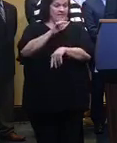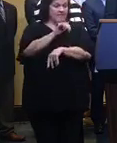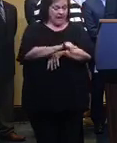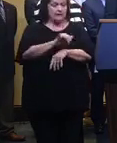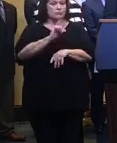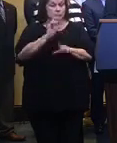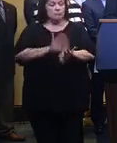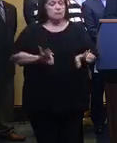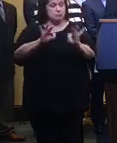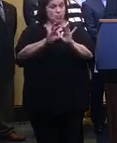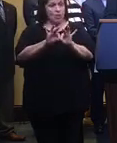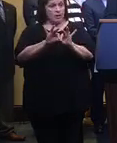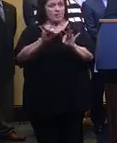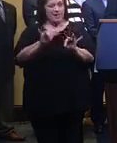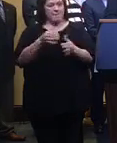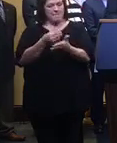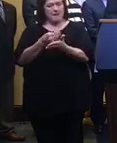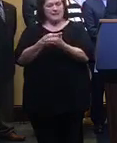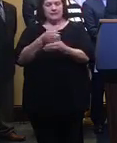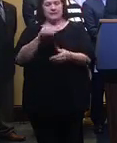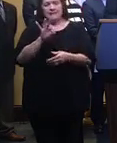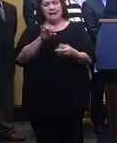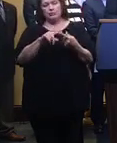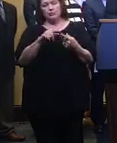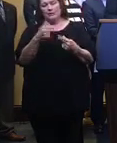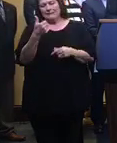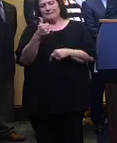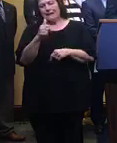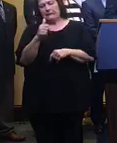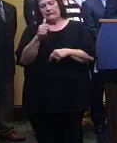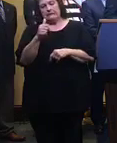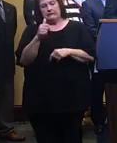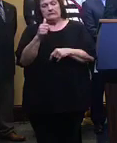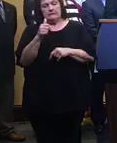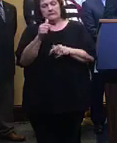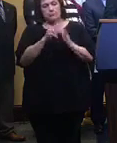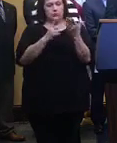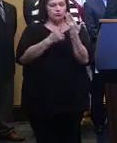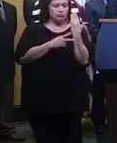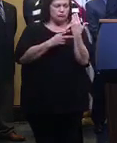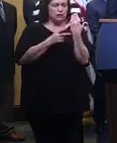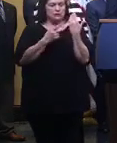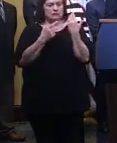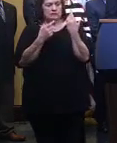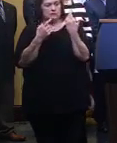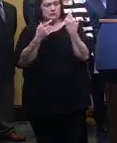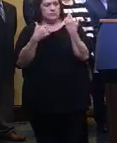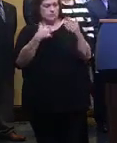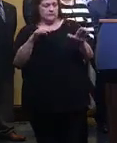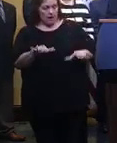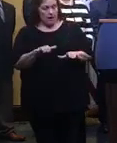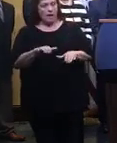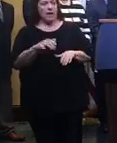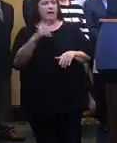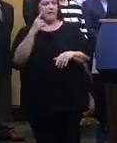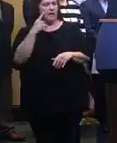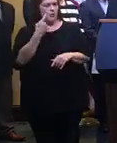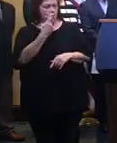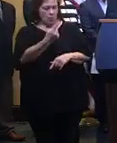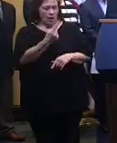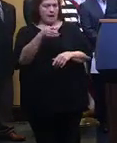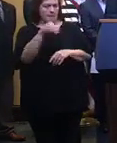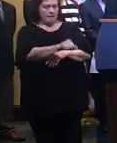hazard mitigation grant funds. That's about 9 to 10 projects. When we came in the door, I think we had 1 truly approved by FEMA, getting